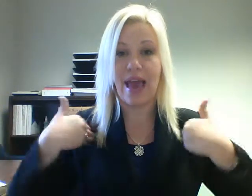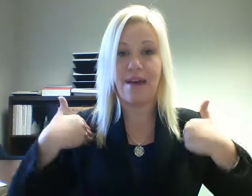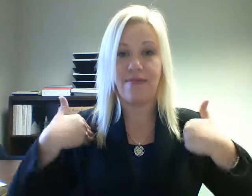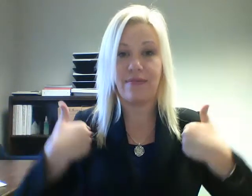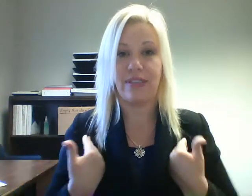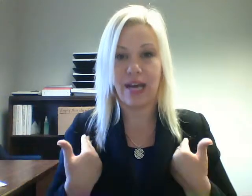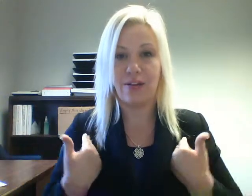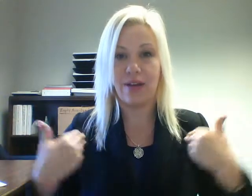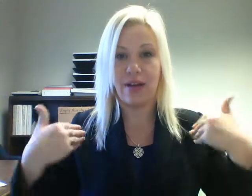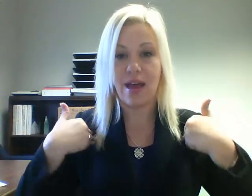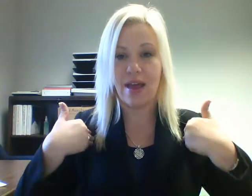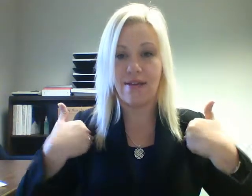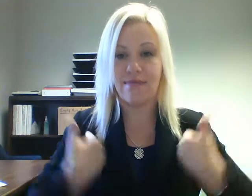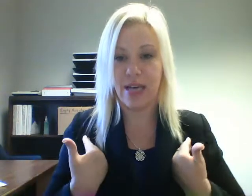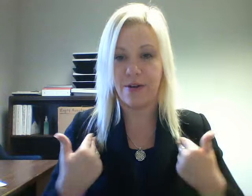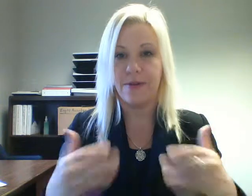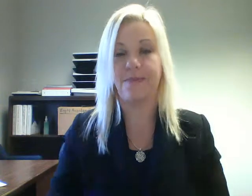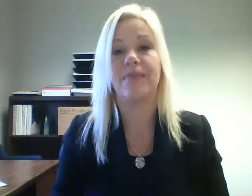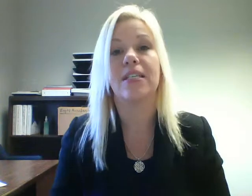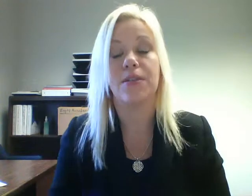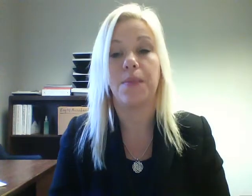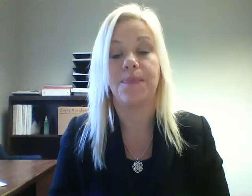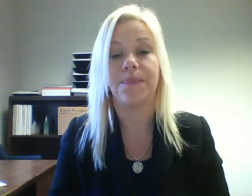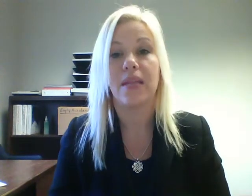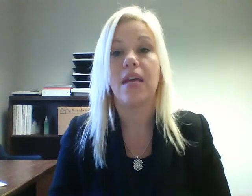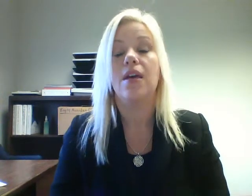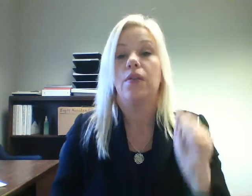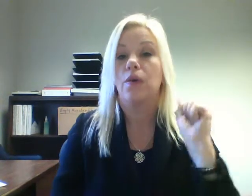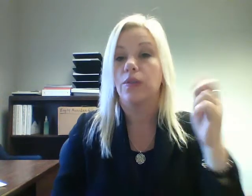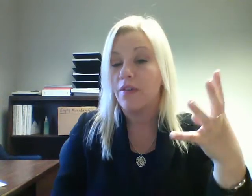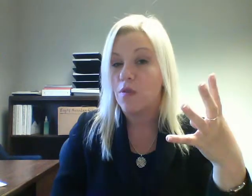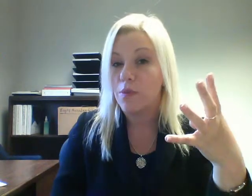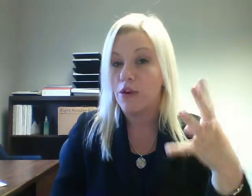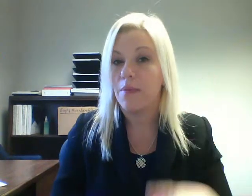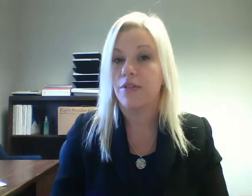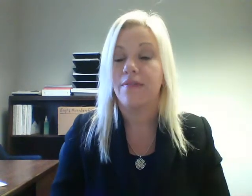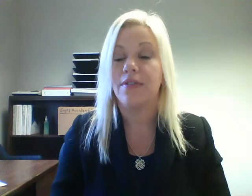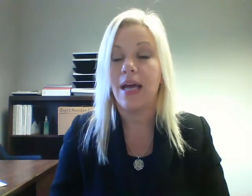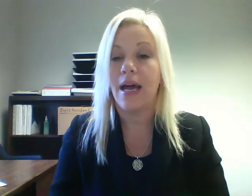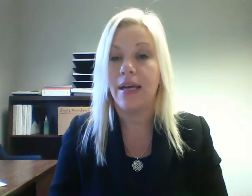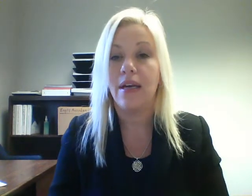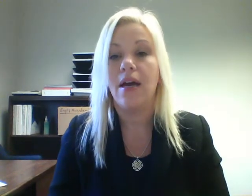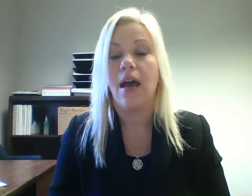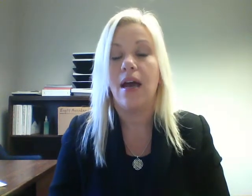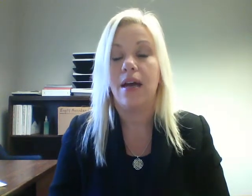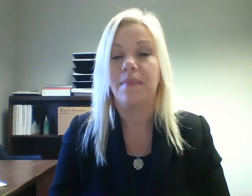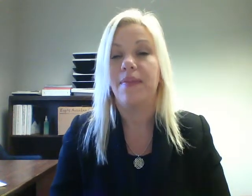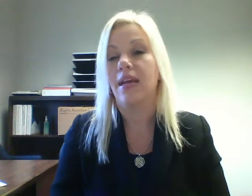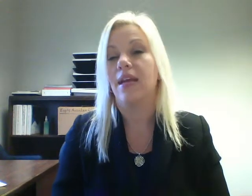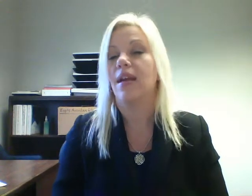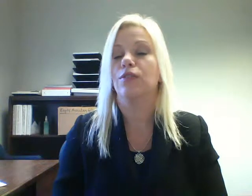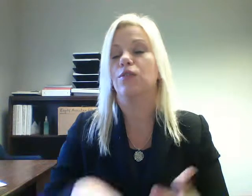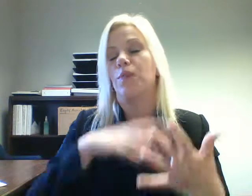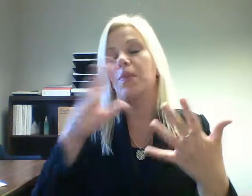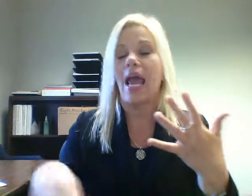have, tired, have, tired. So those are the four parameters of a sign, and then I told you we would add